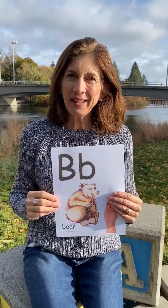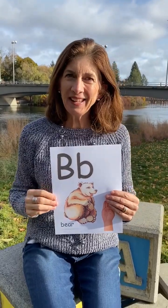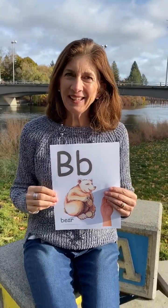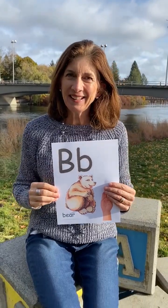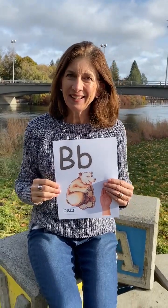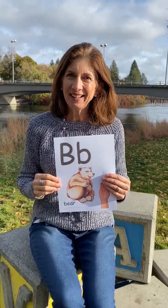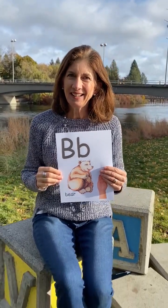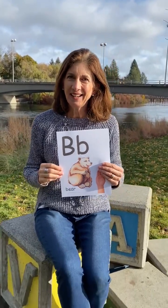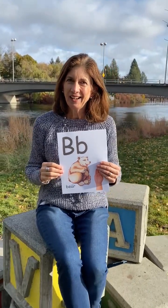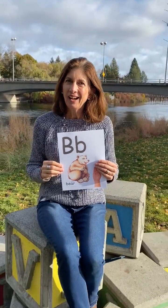B?